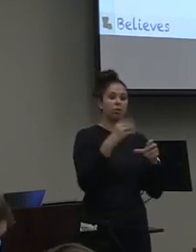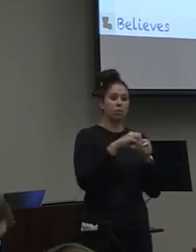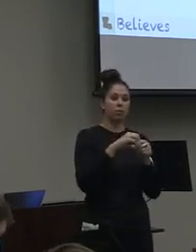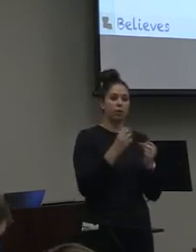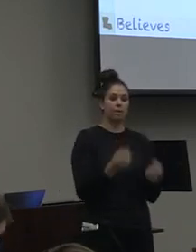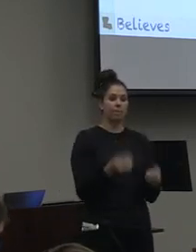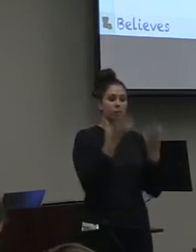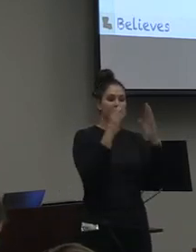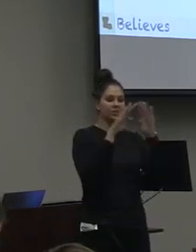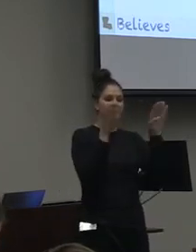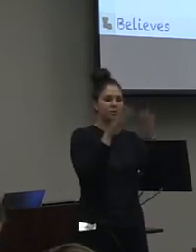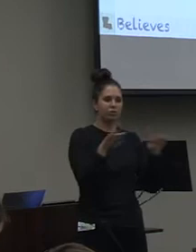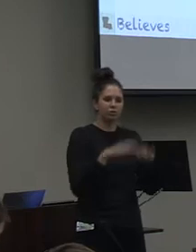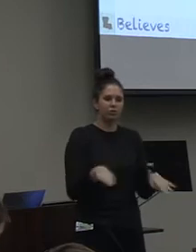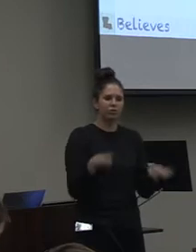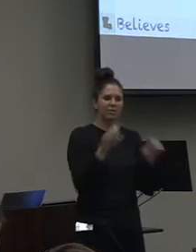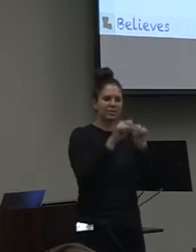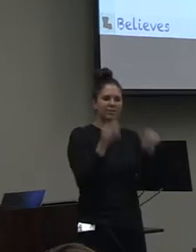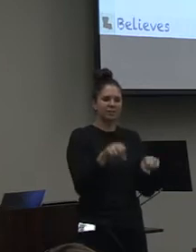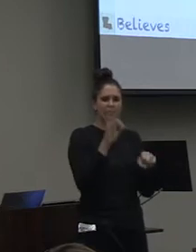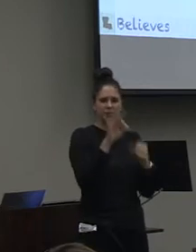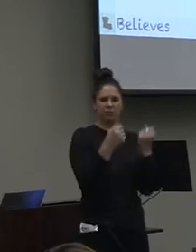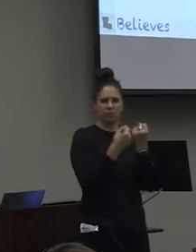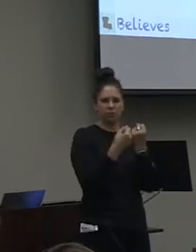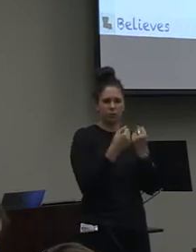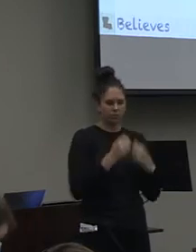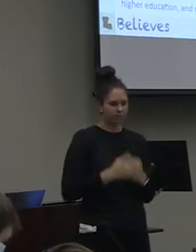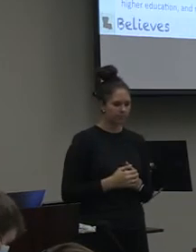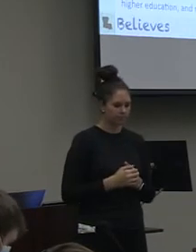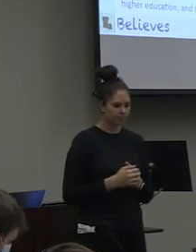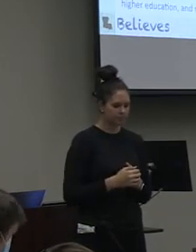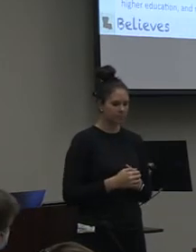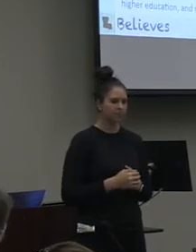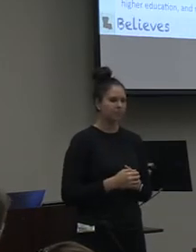a multi-tiered system of support.